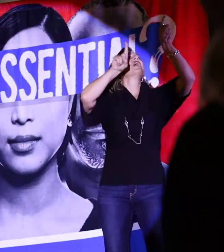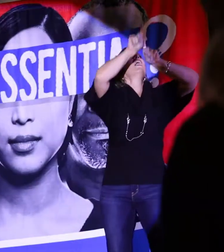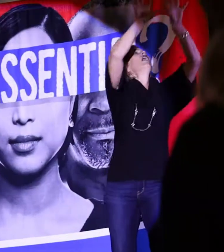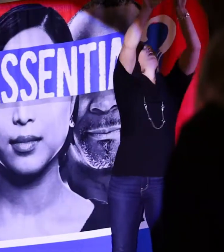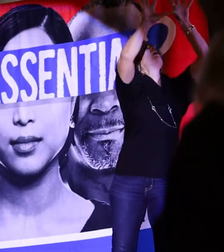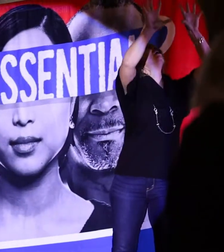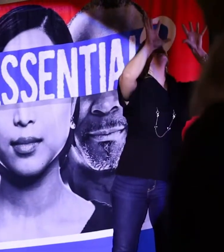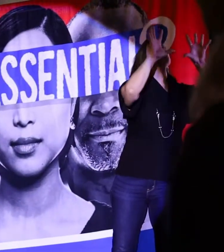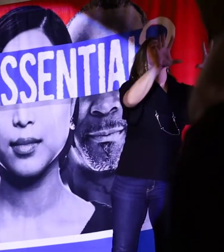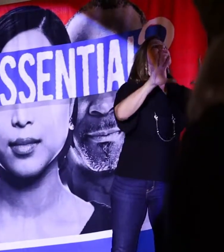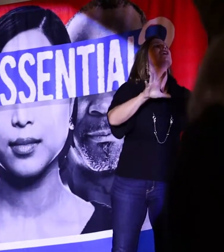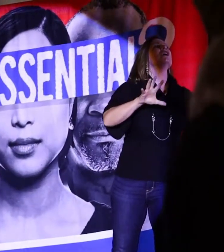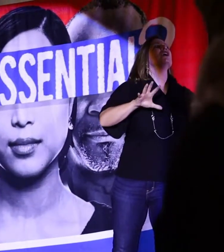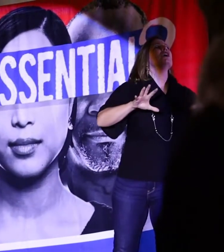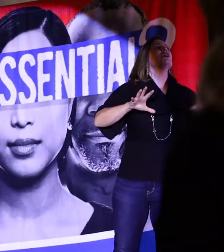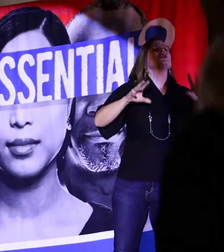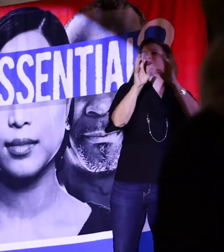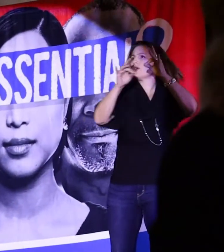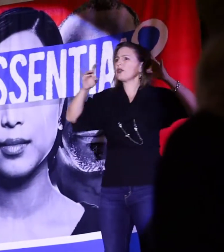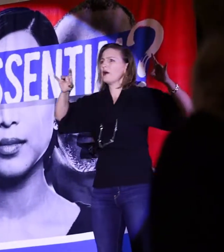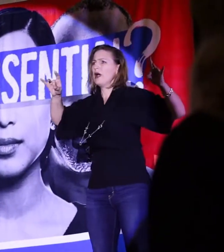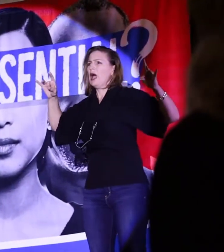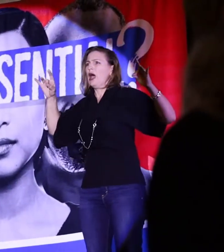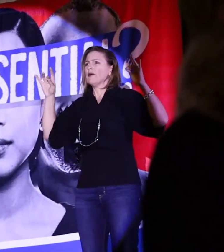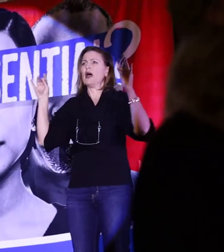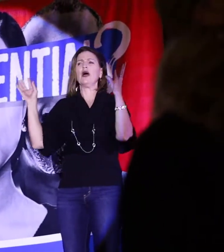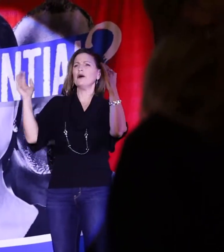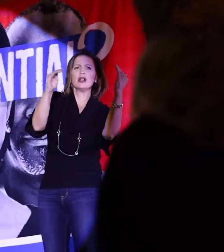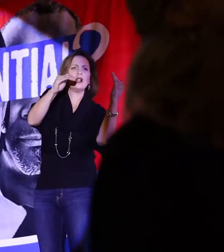bright stars through the